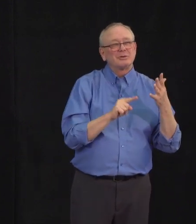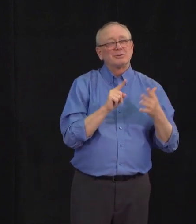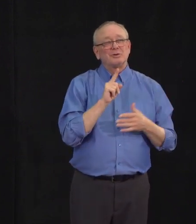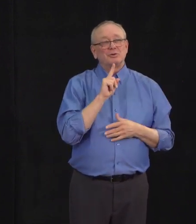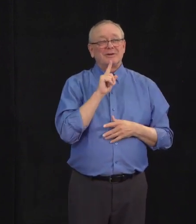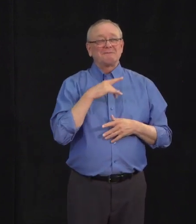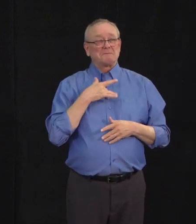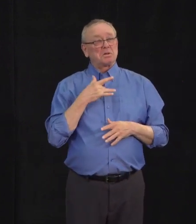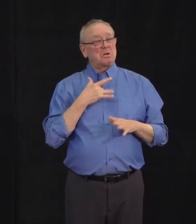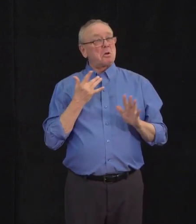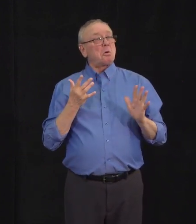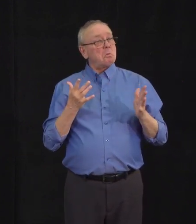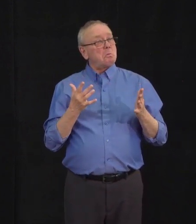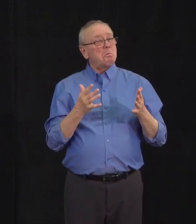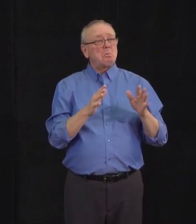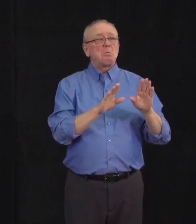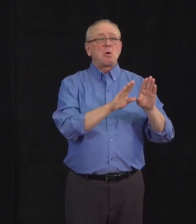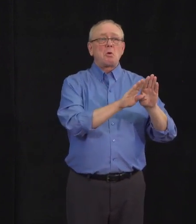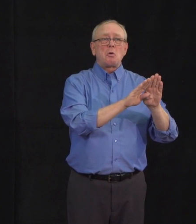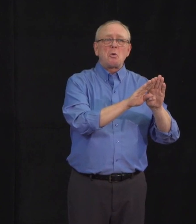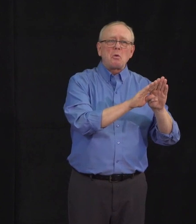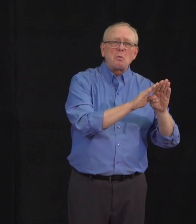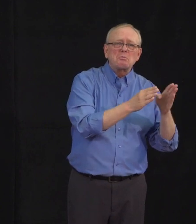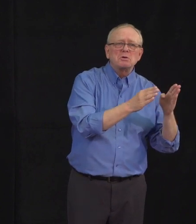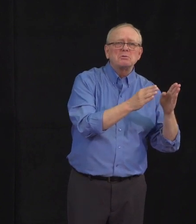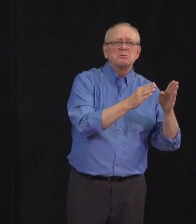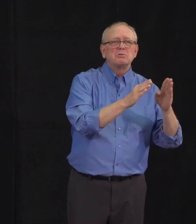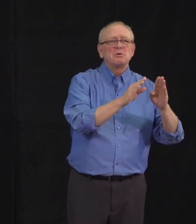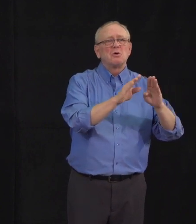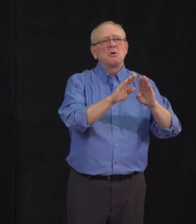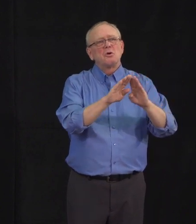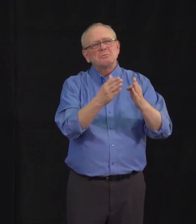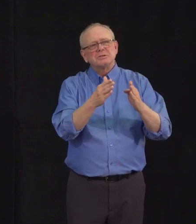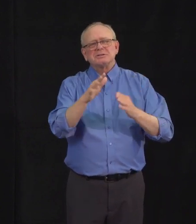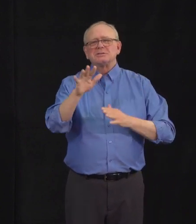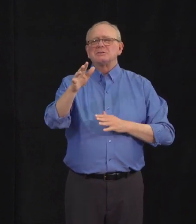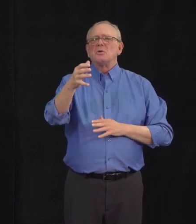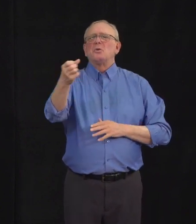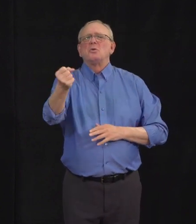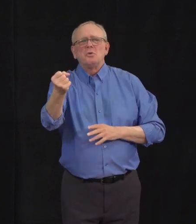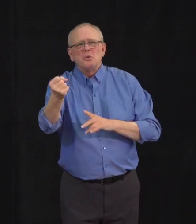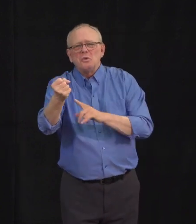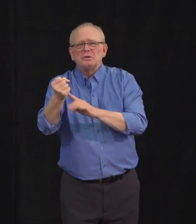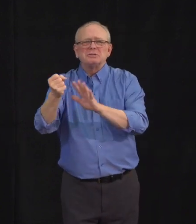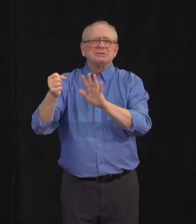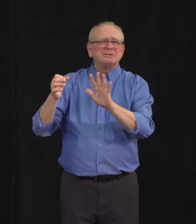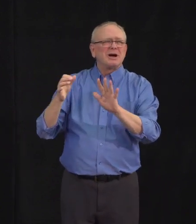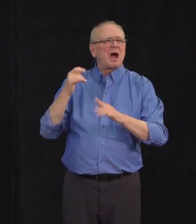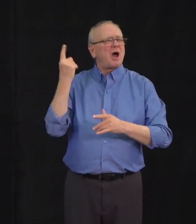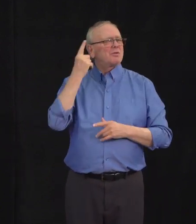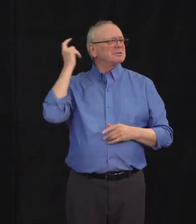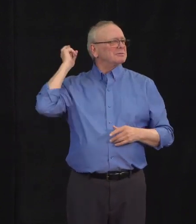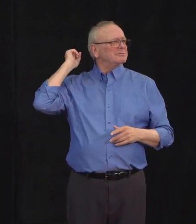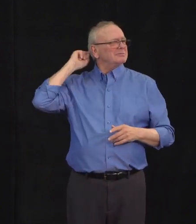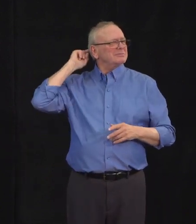sectors or consider opening certain sectors up, we need to be thinking about the impact on spread of the virus, which is still with us. And